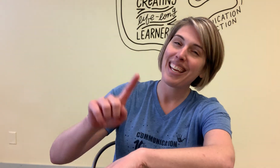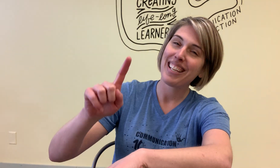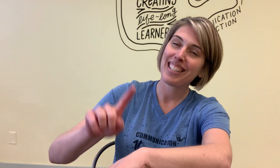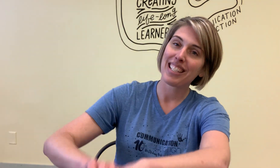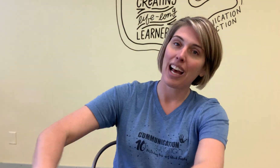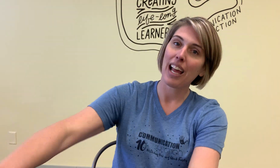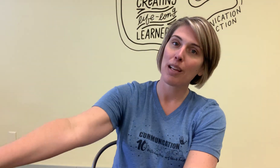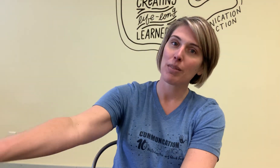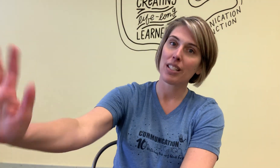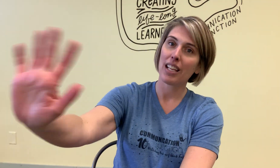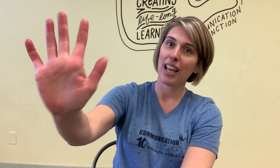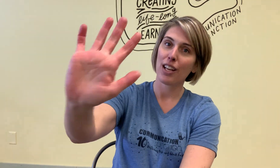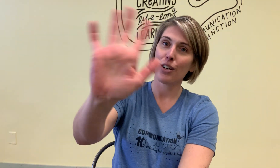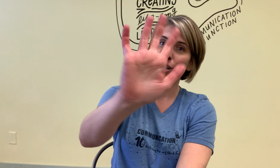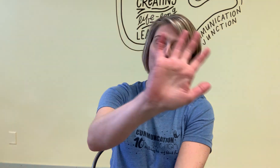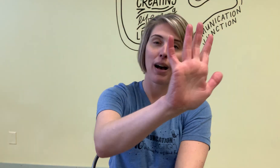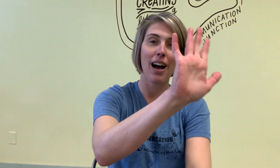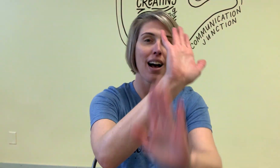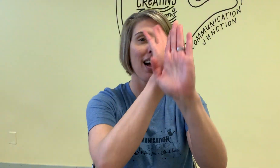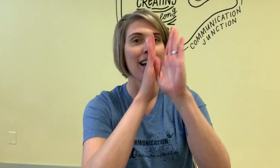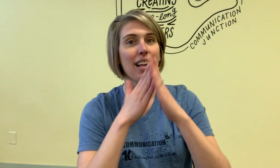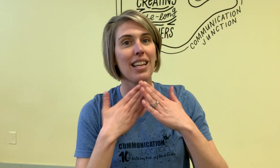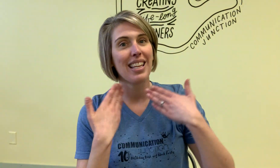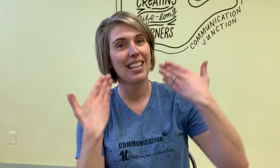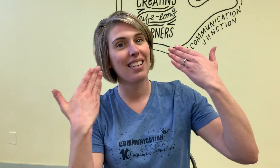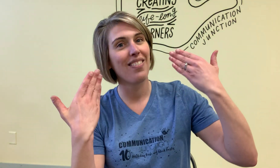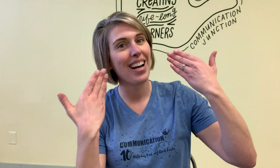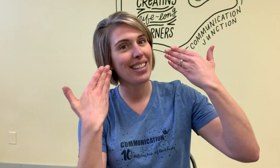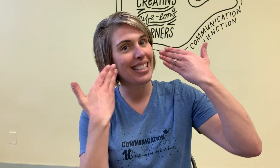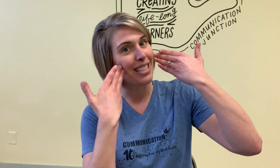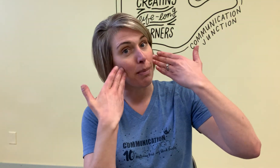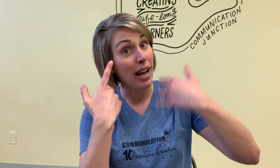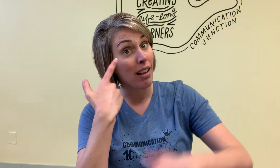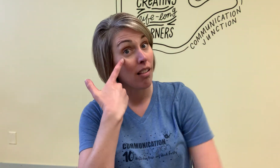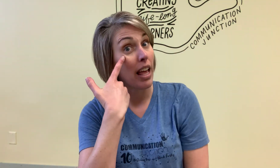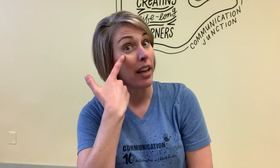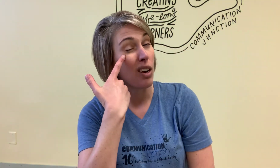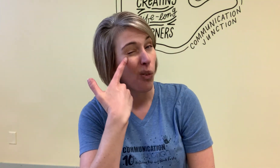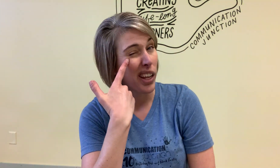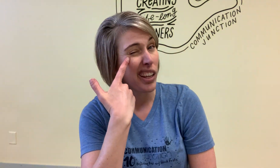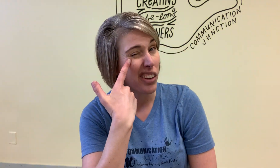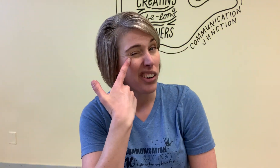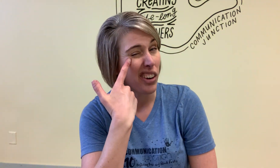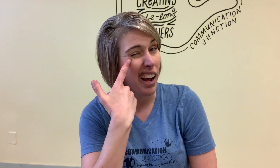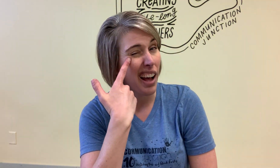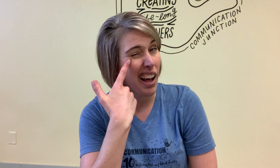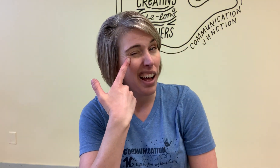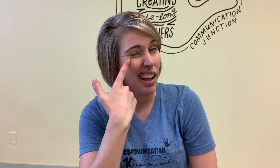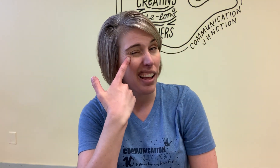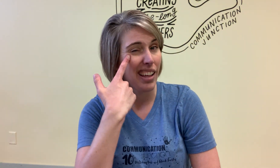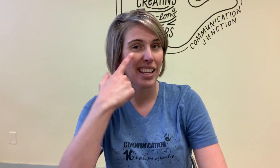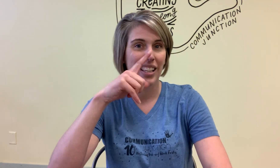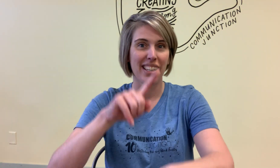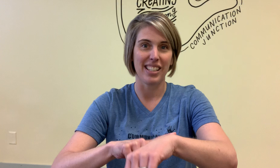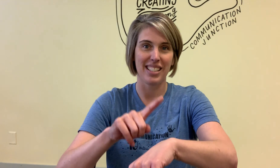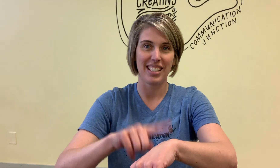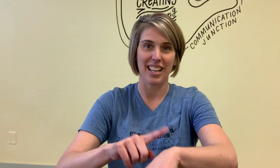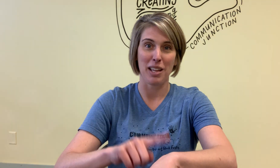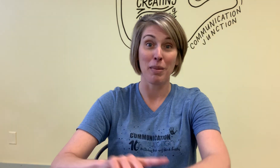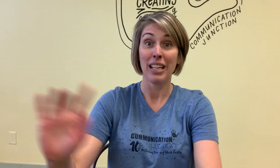It is time to say goodbye. Give a smile and wink your eye. It is time